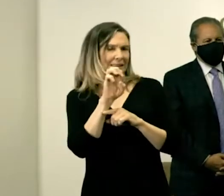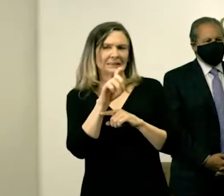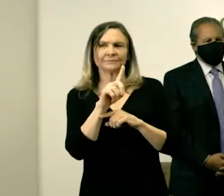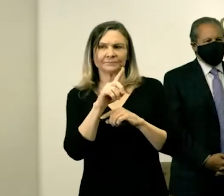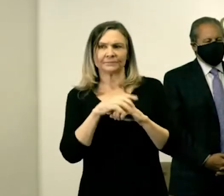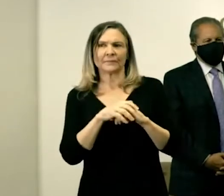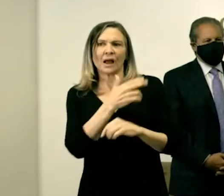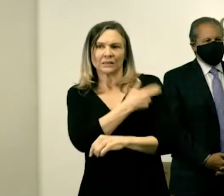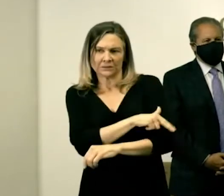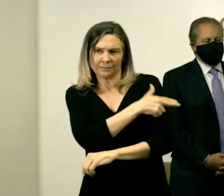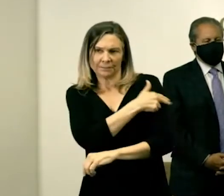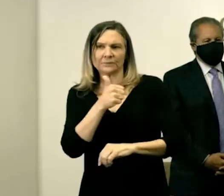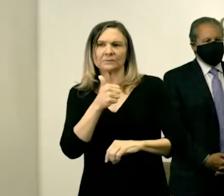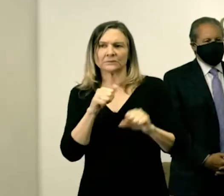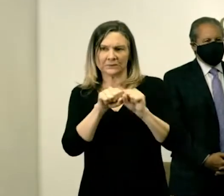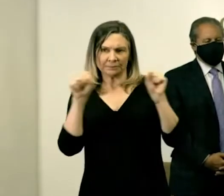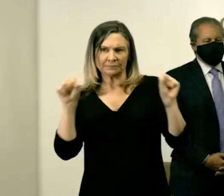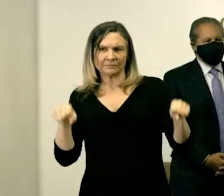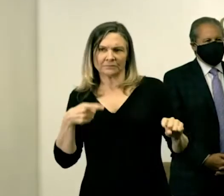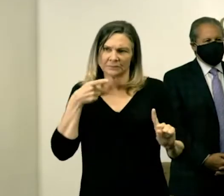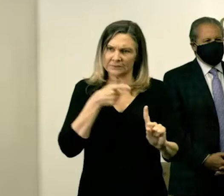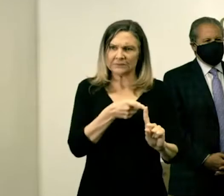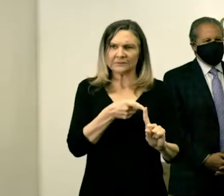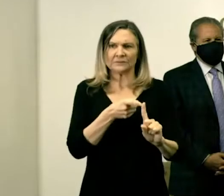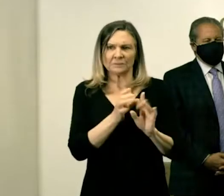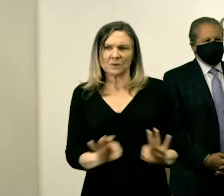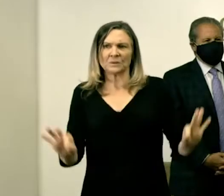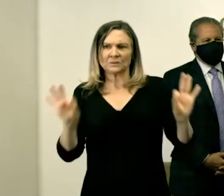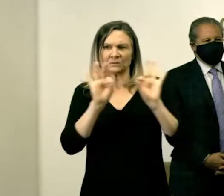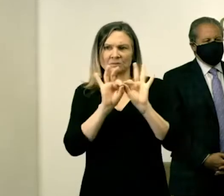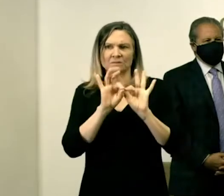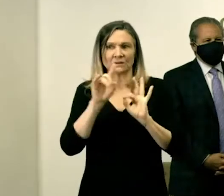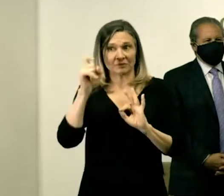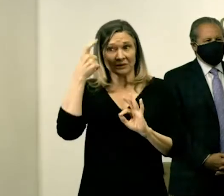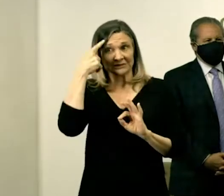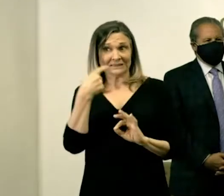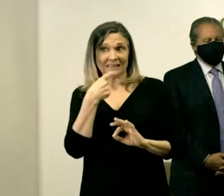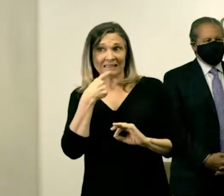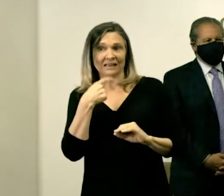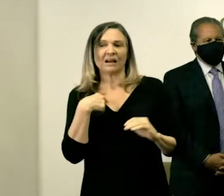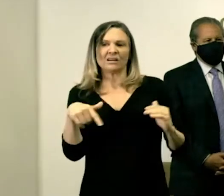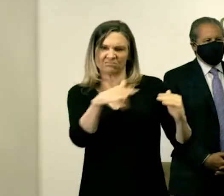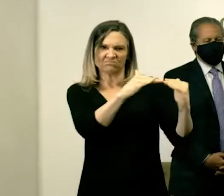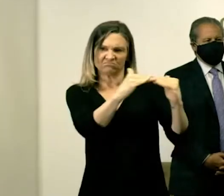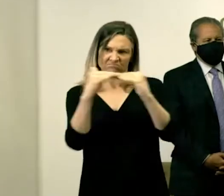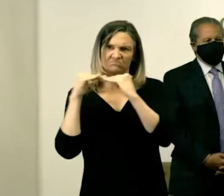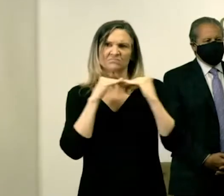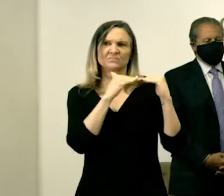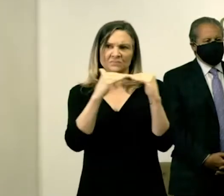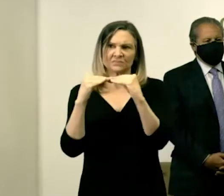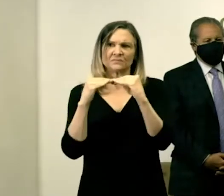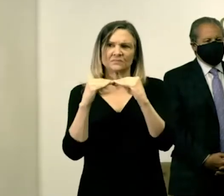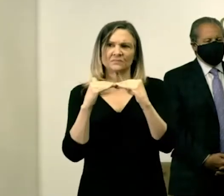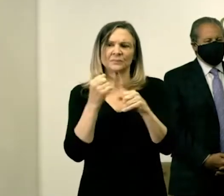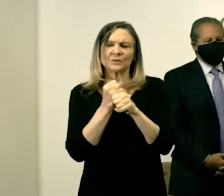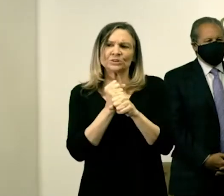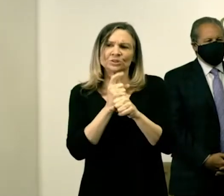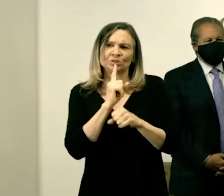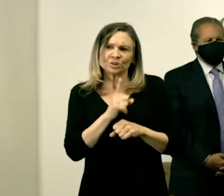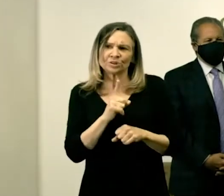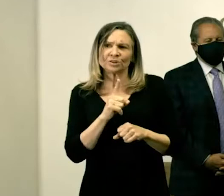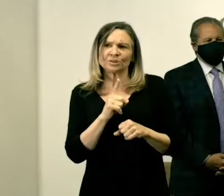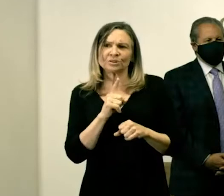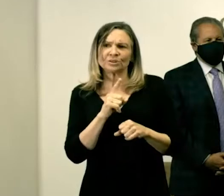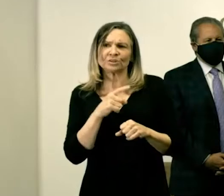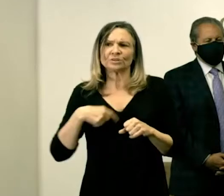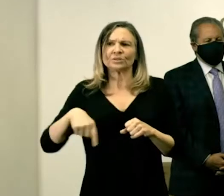systems. This is particularly important, as the governor said, around the equity frame, around our framework to make sure hard-hit communities